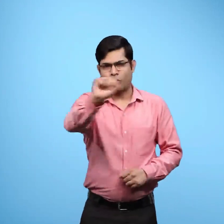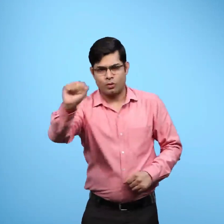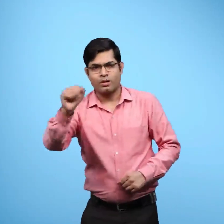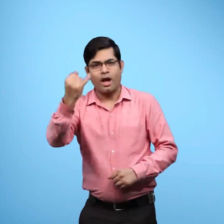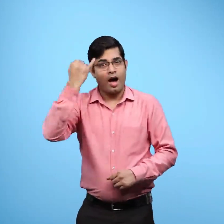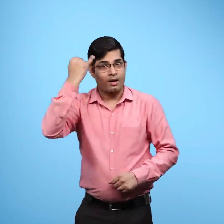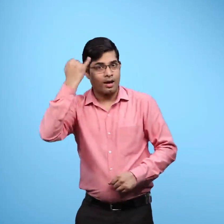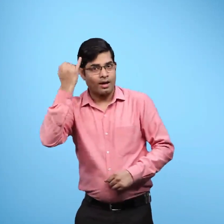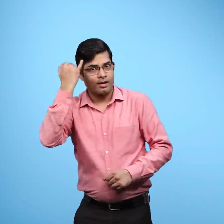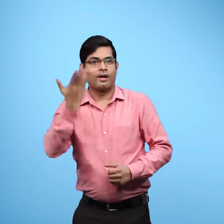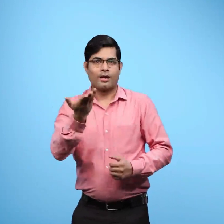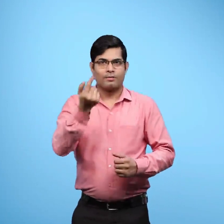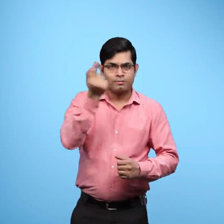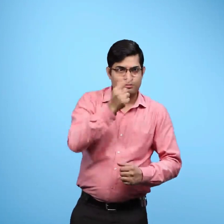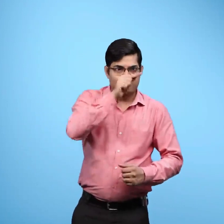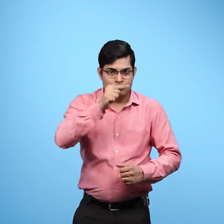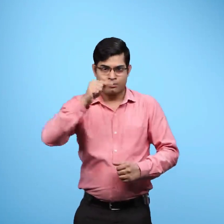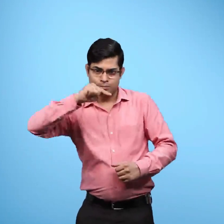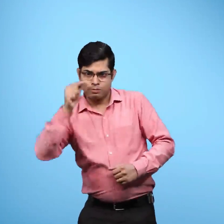Make your own designs.